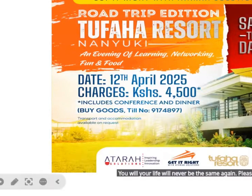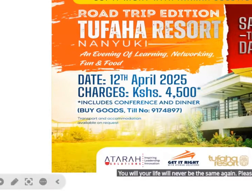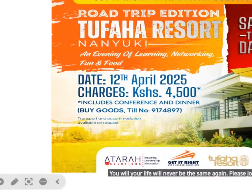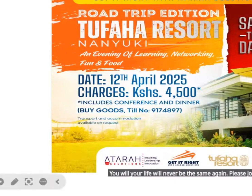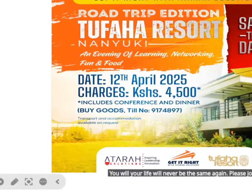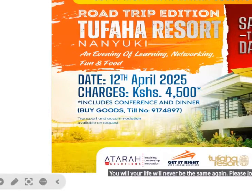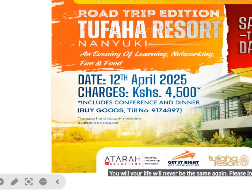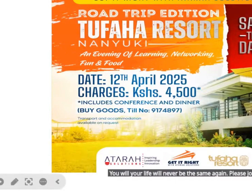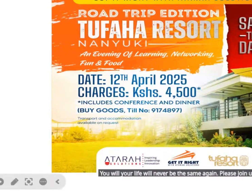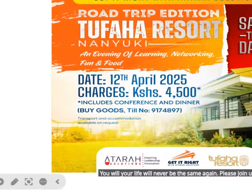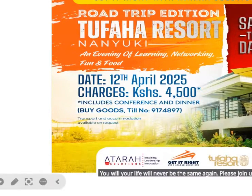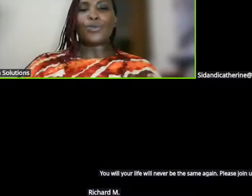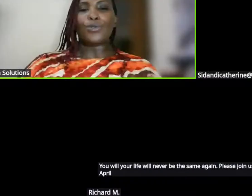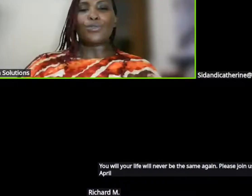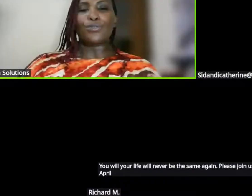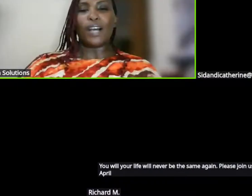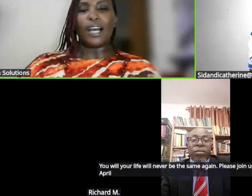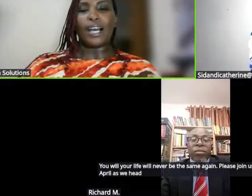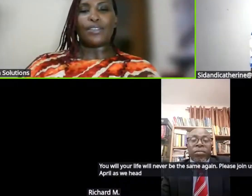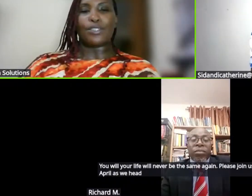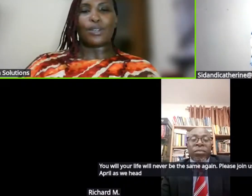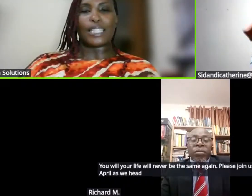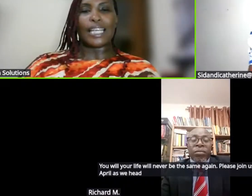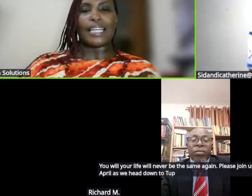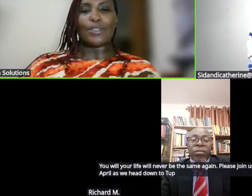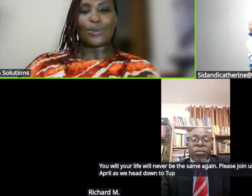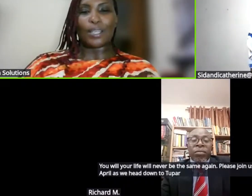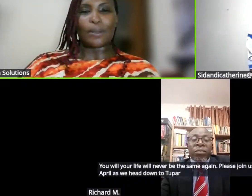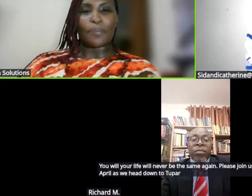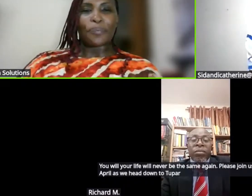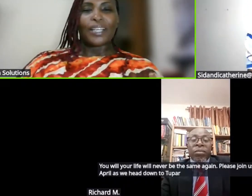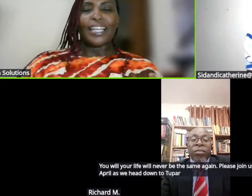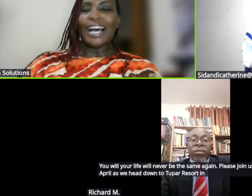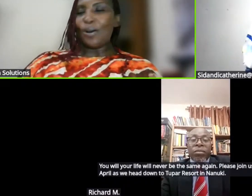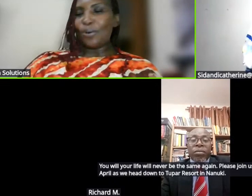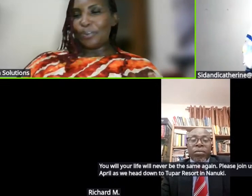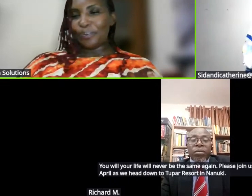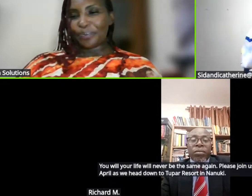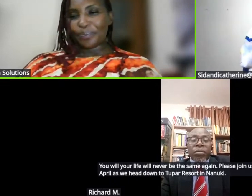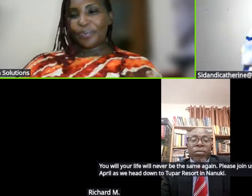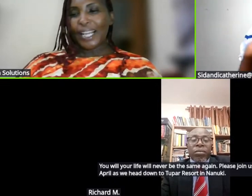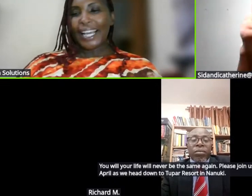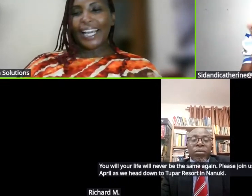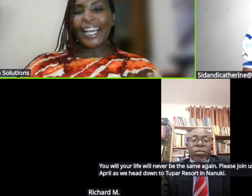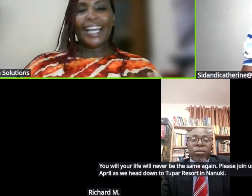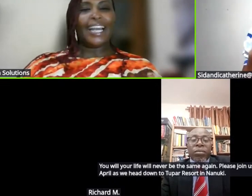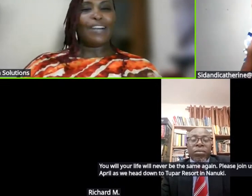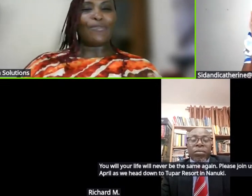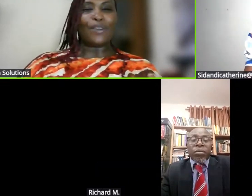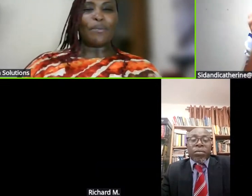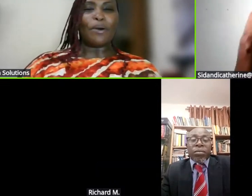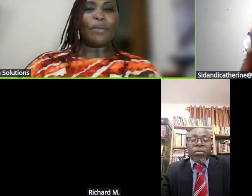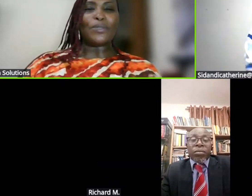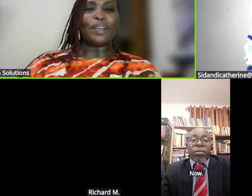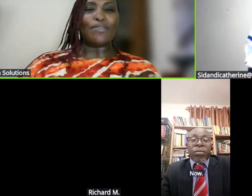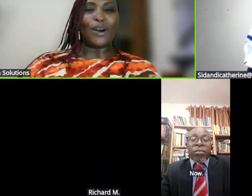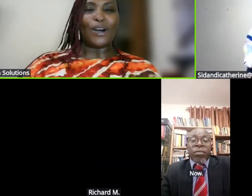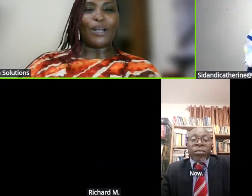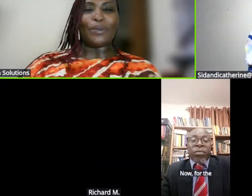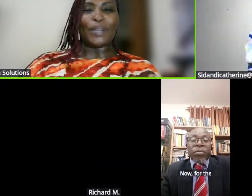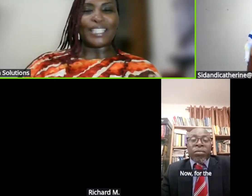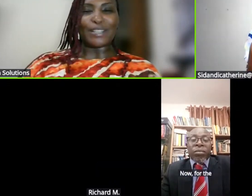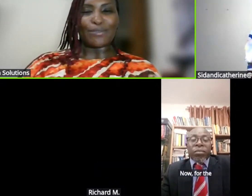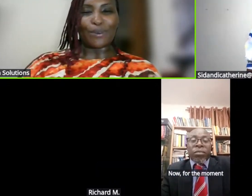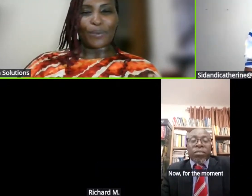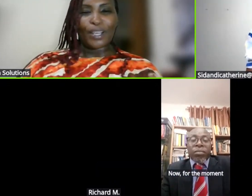April as we head down to Tufaha Resort in Nanyuki. Now, for the moment we have all